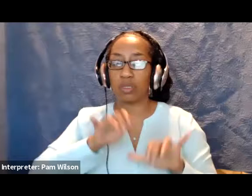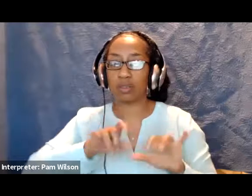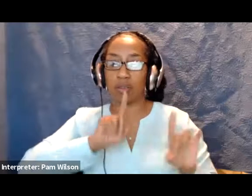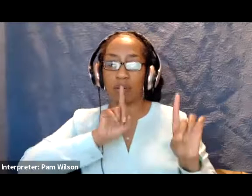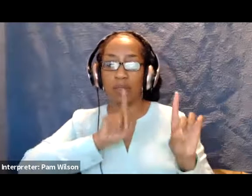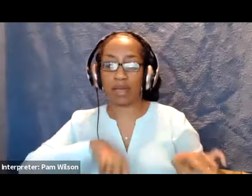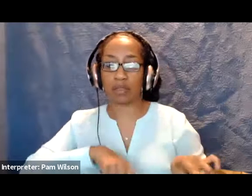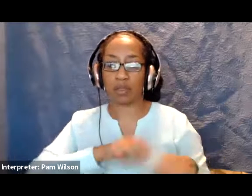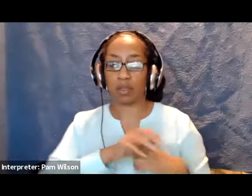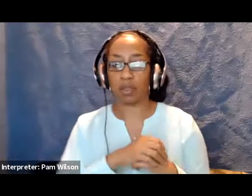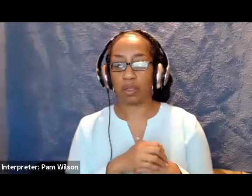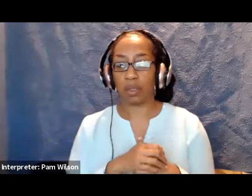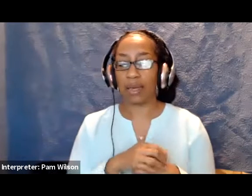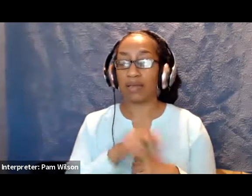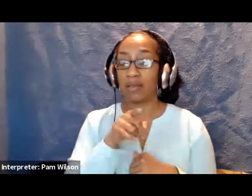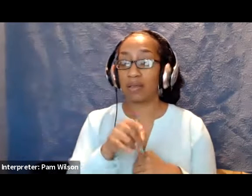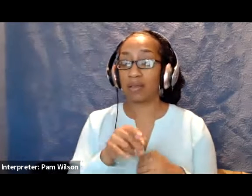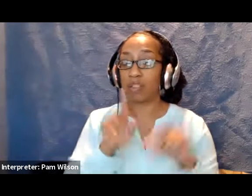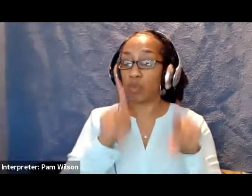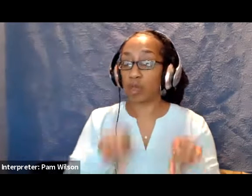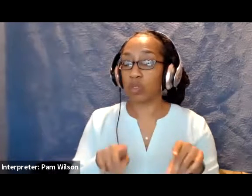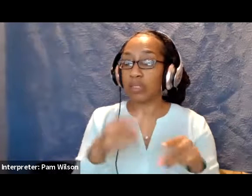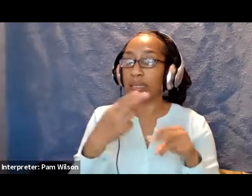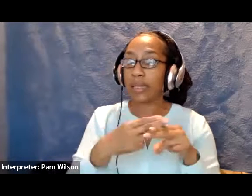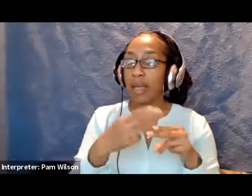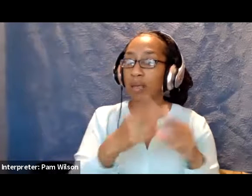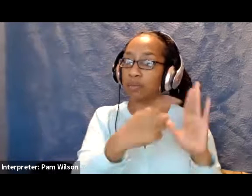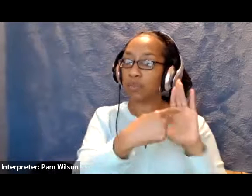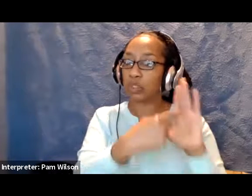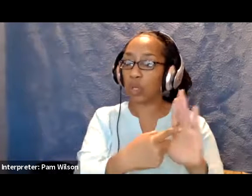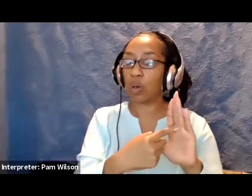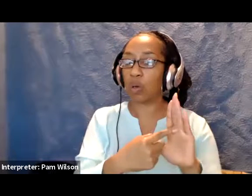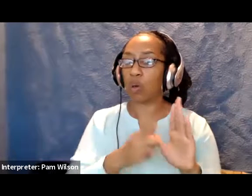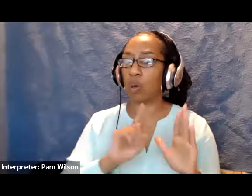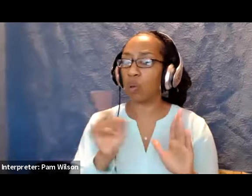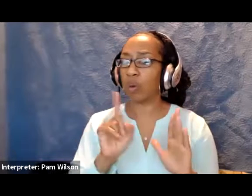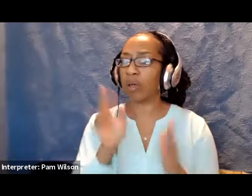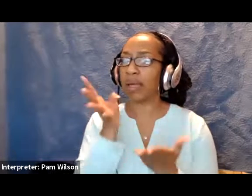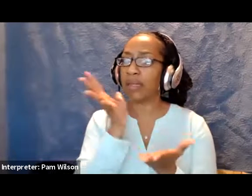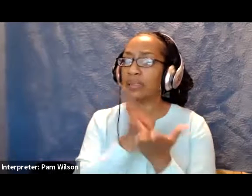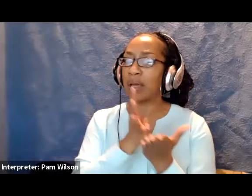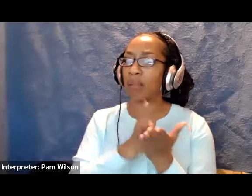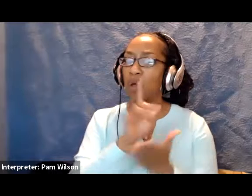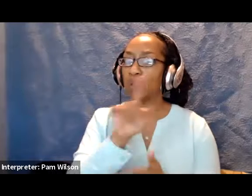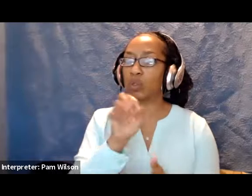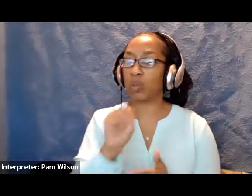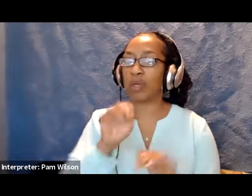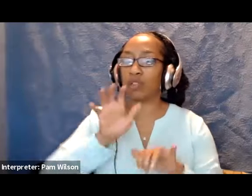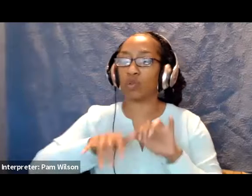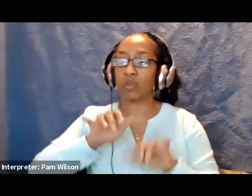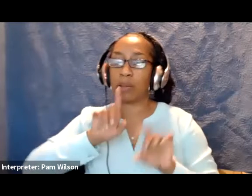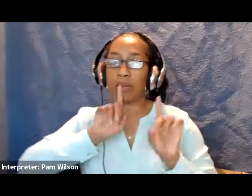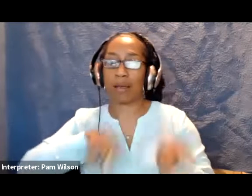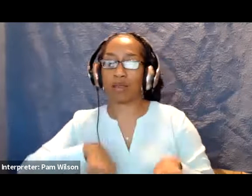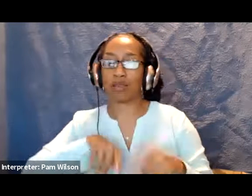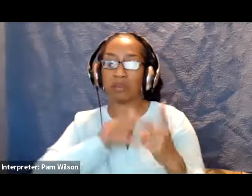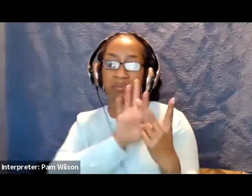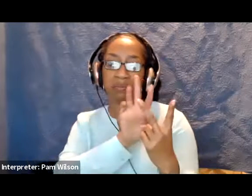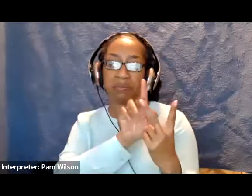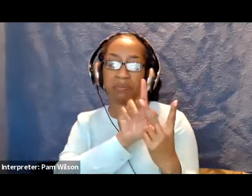And here is Lisa who says, where can I download Zoom? And you type the answer there as well. You